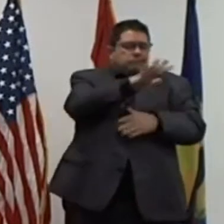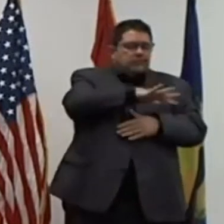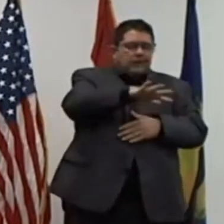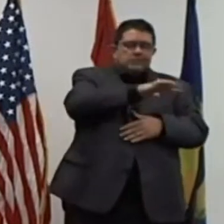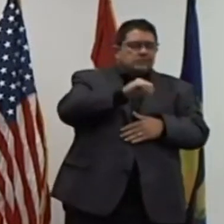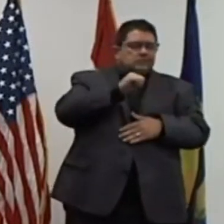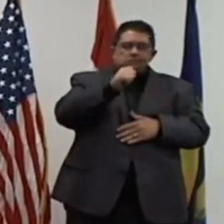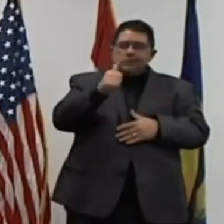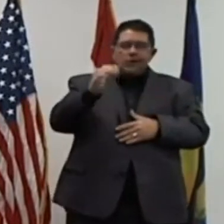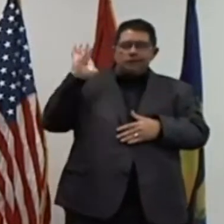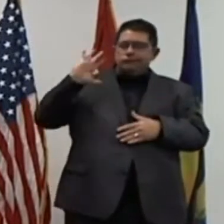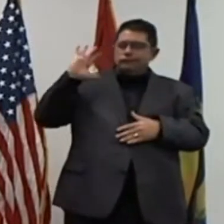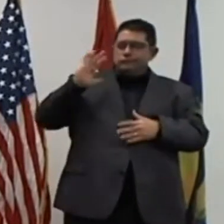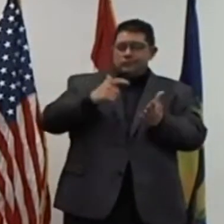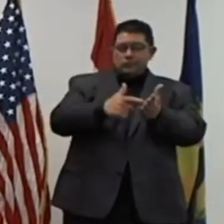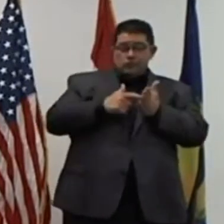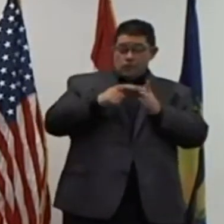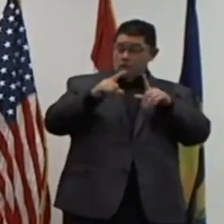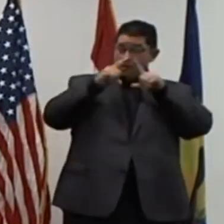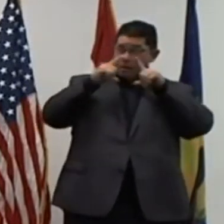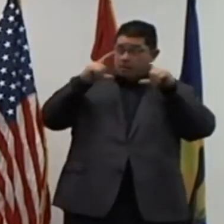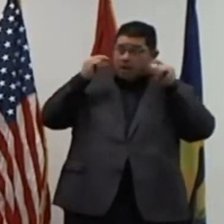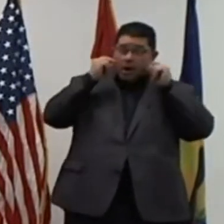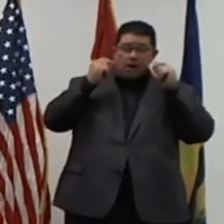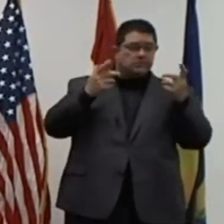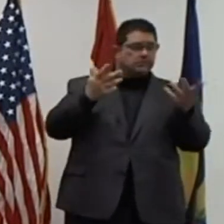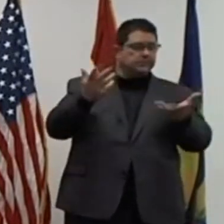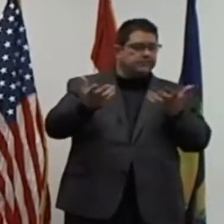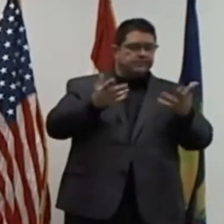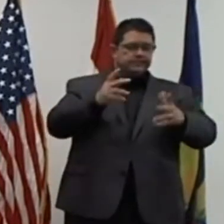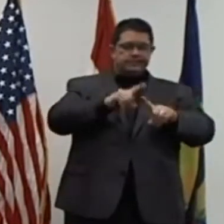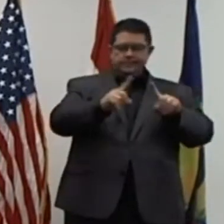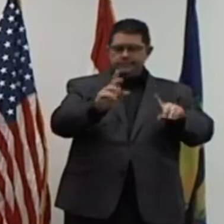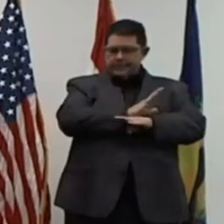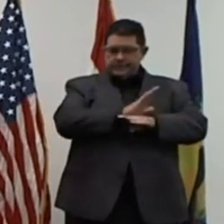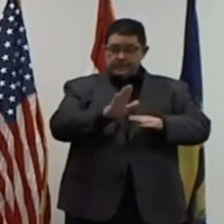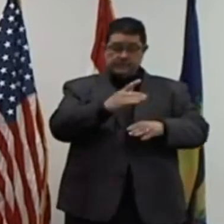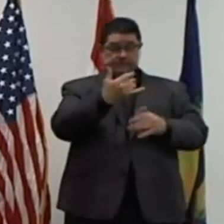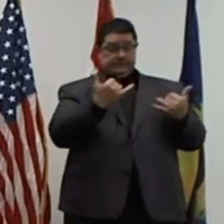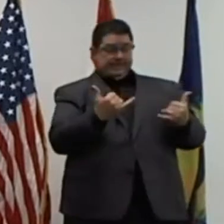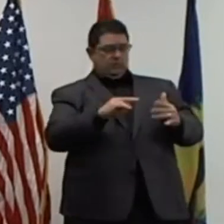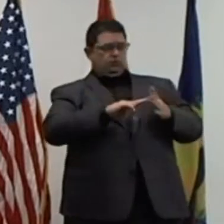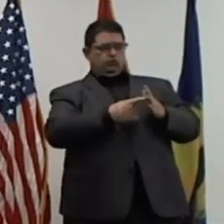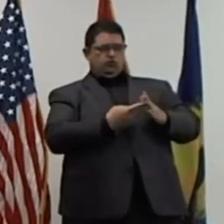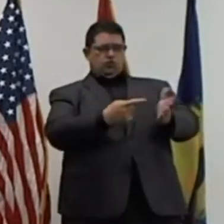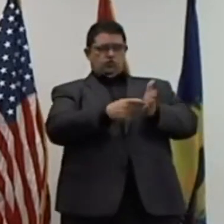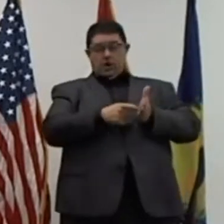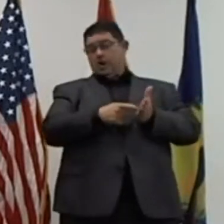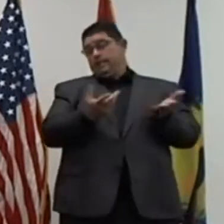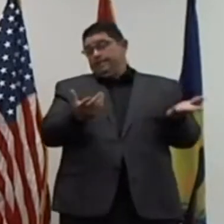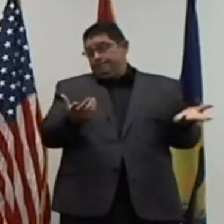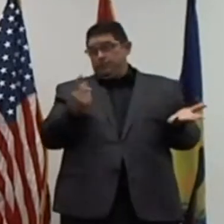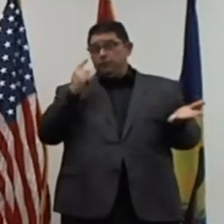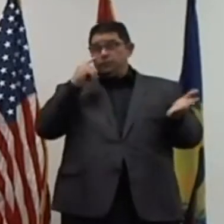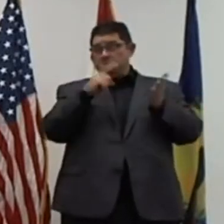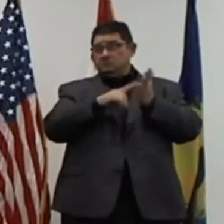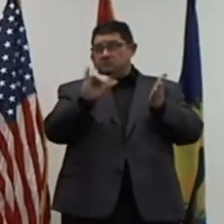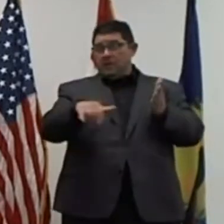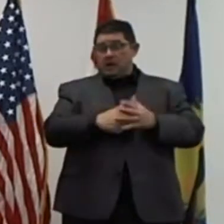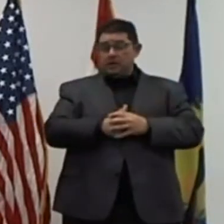previously required masks in various different businesses are now starting to require them, as we